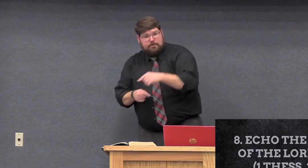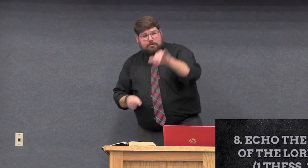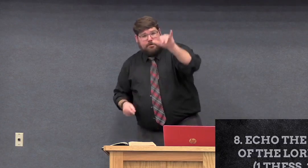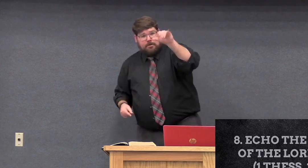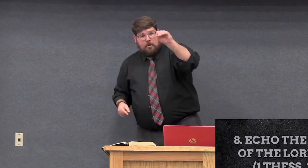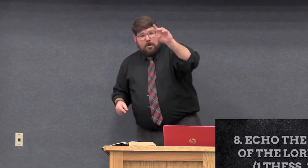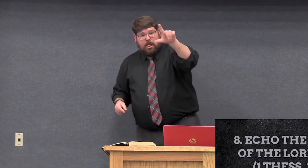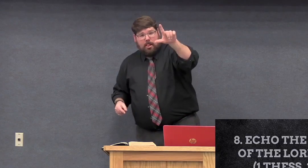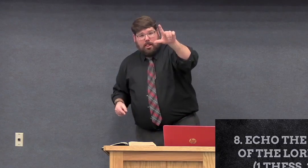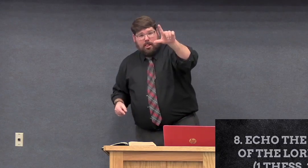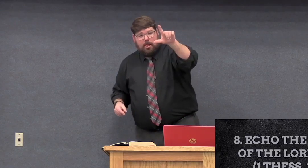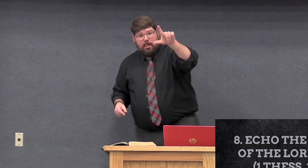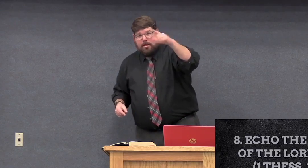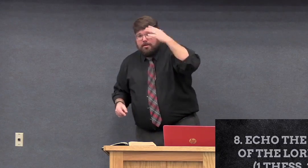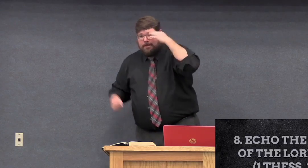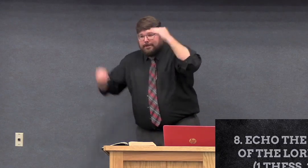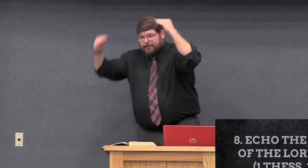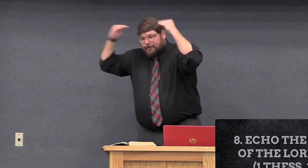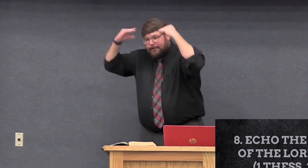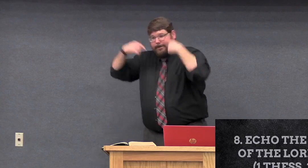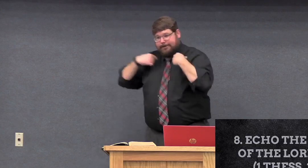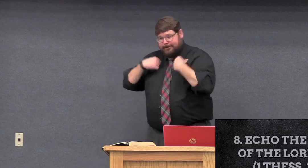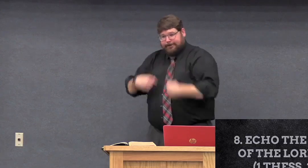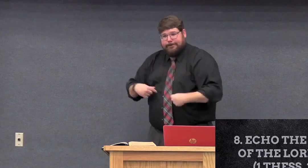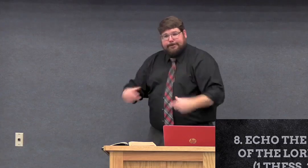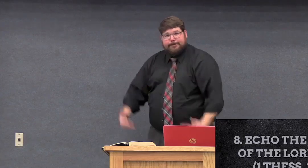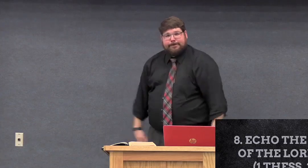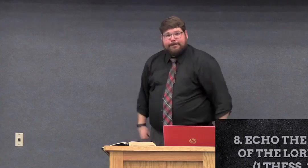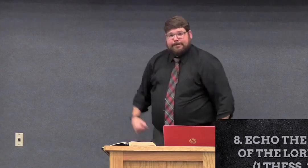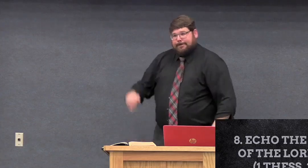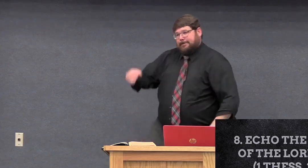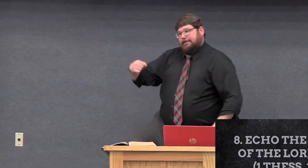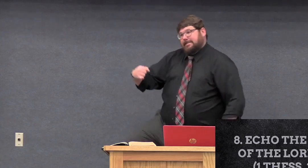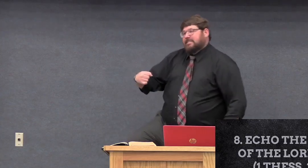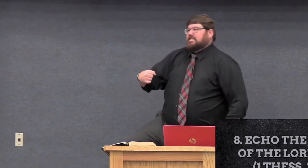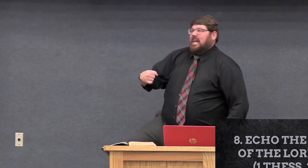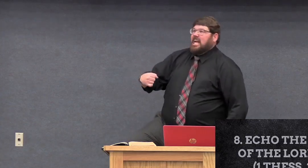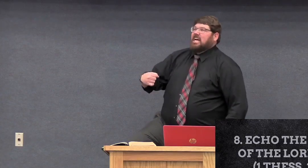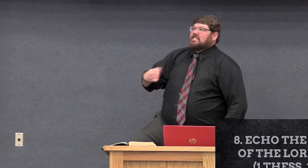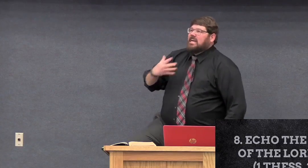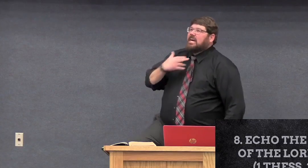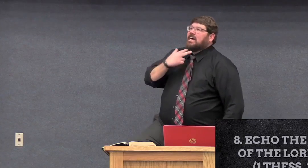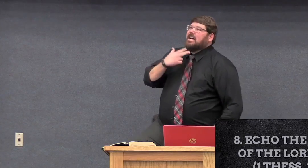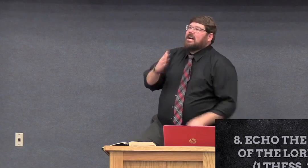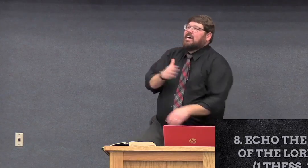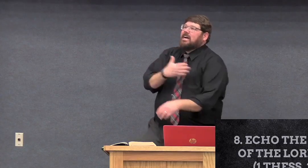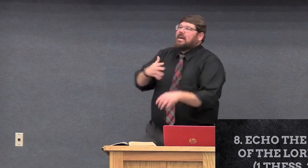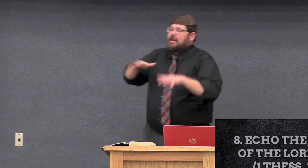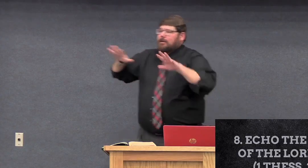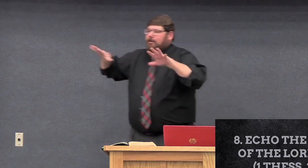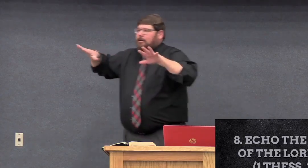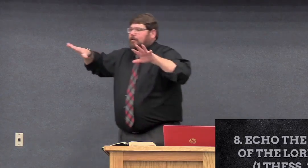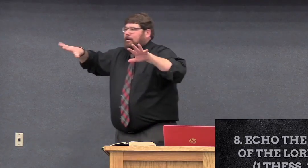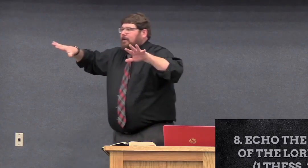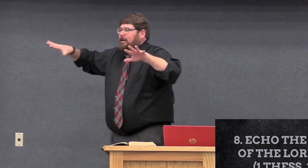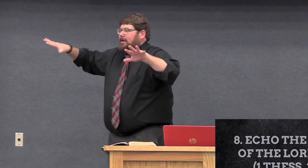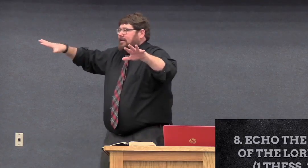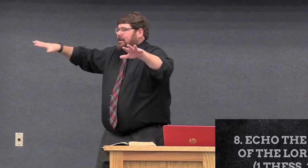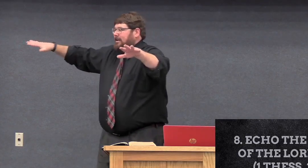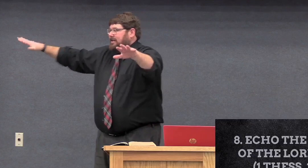quite some time, right? I assume that's how it does, you know, what they do in the Swedish mountains, and, you know, they yodel away,